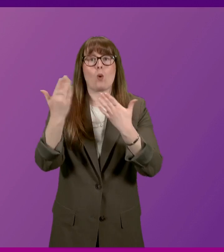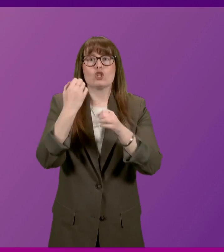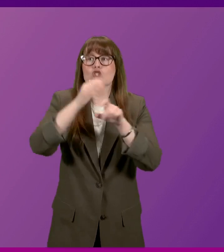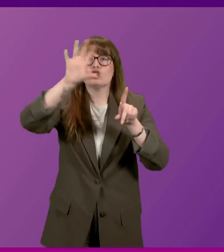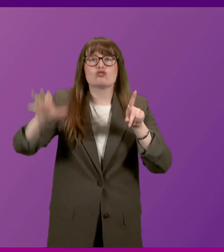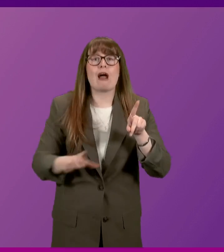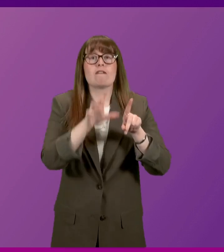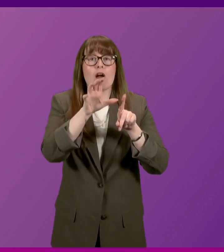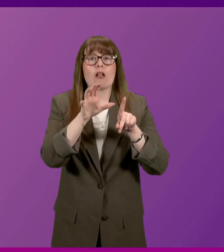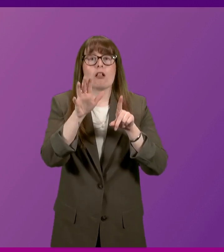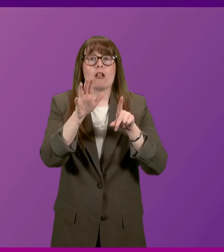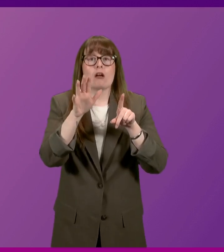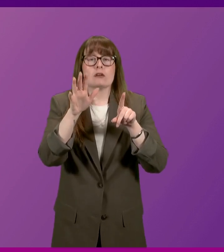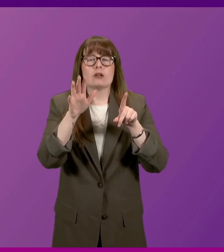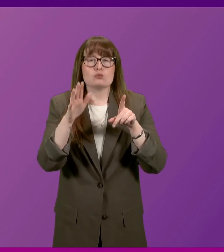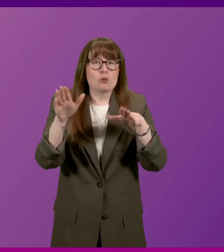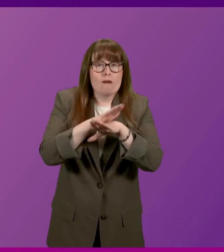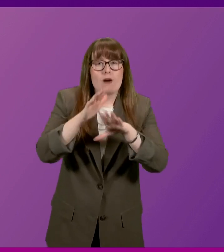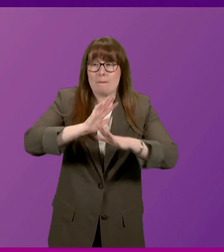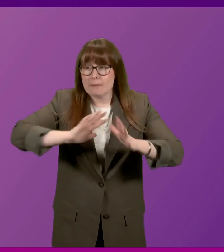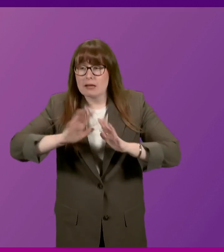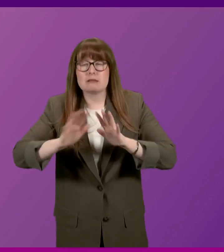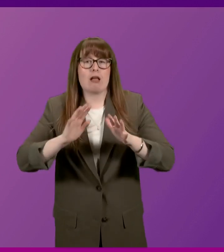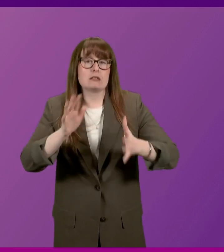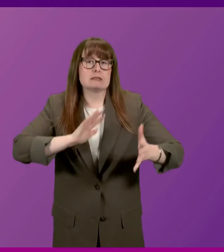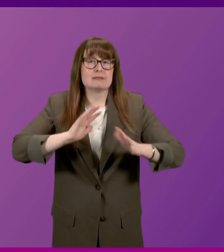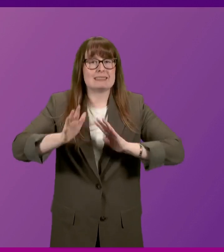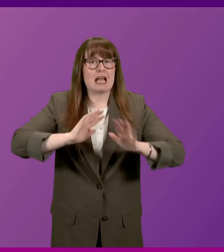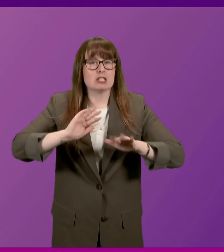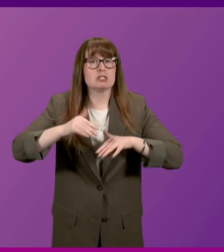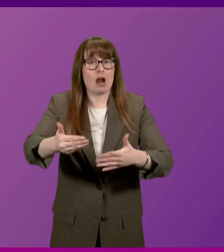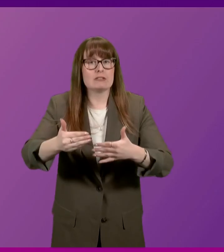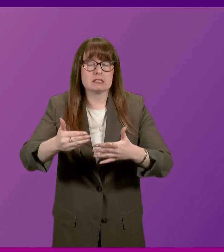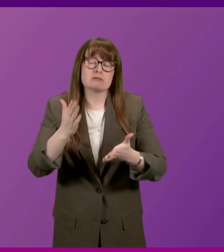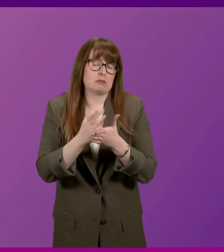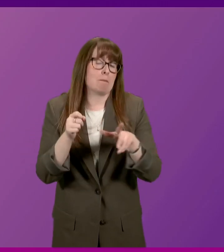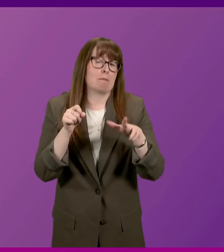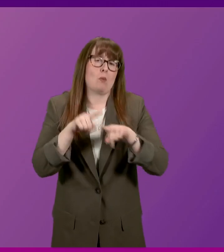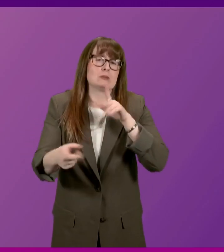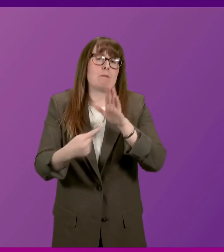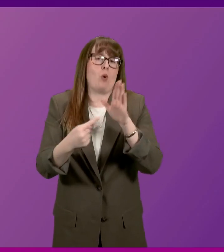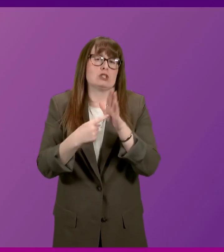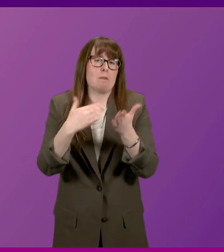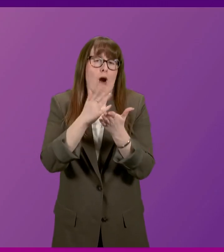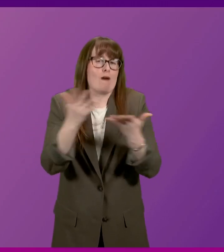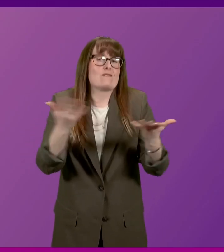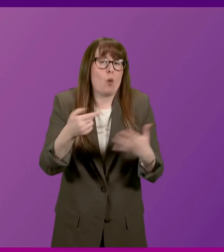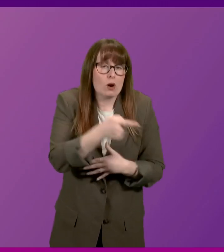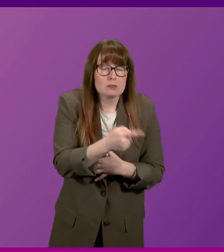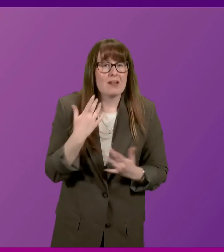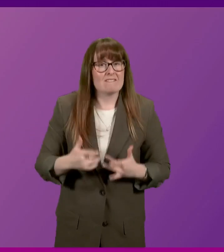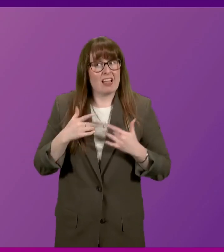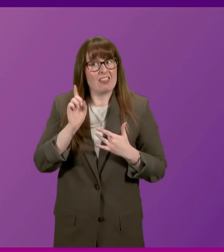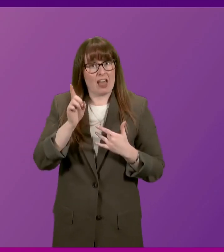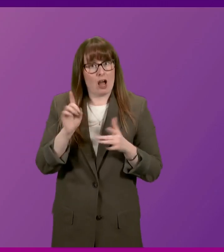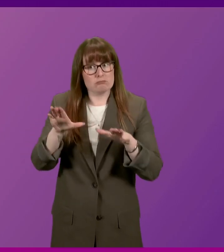geographically covering BSL and signing services, was, the most critical step. But we thought this was a step